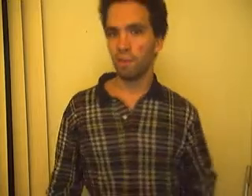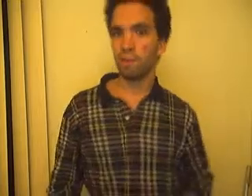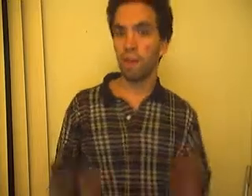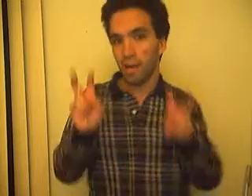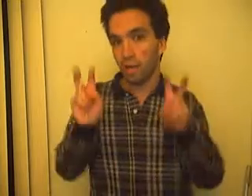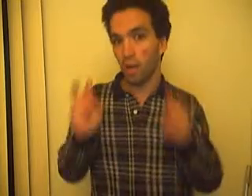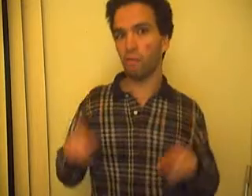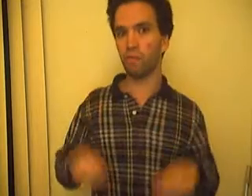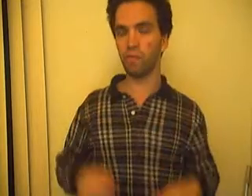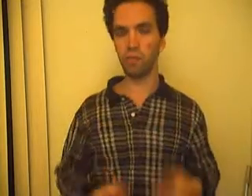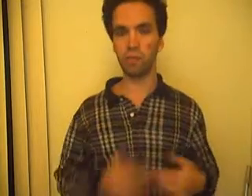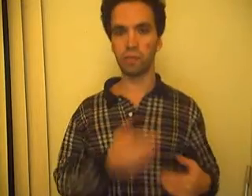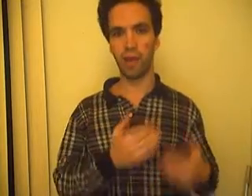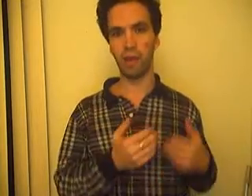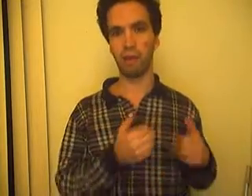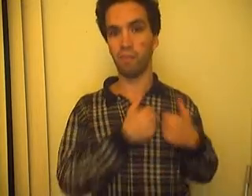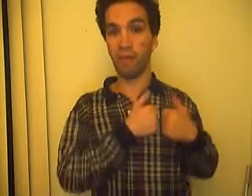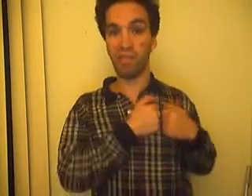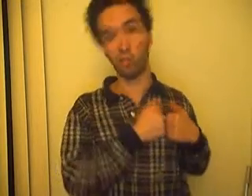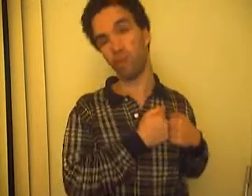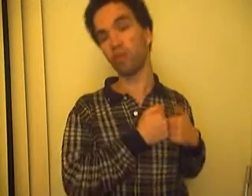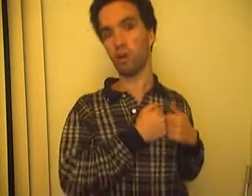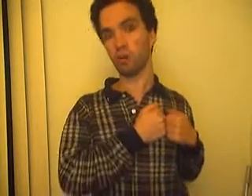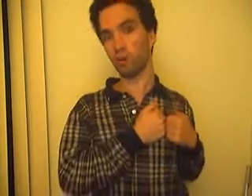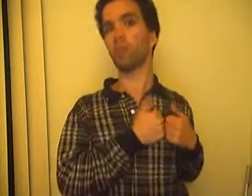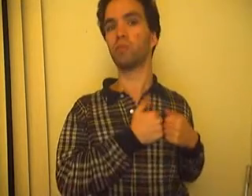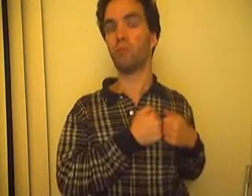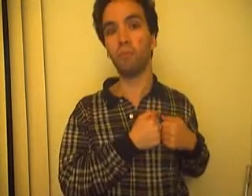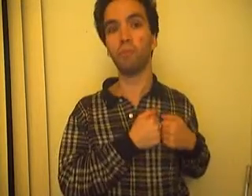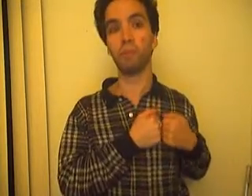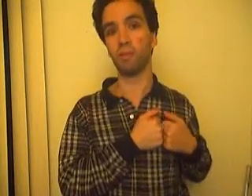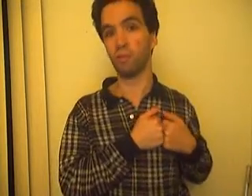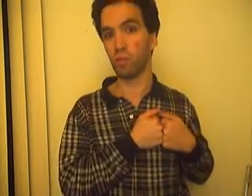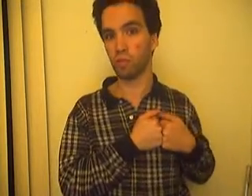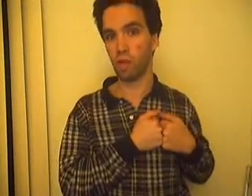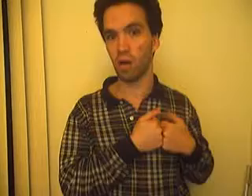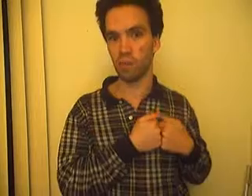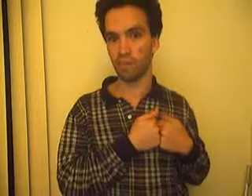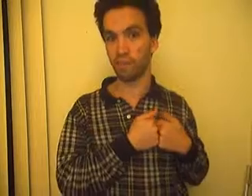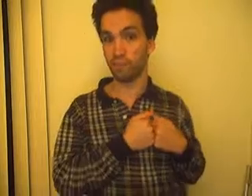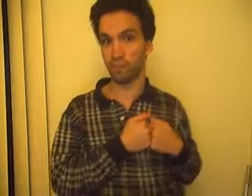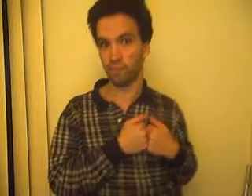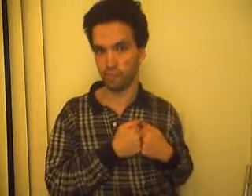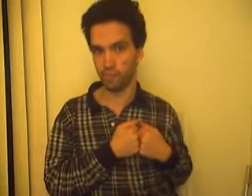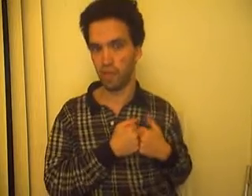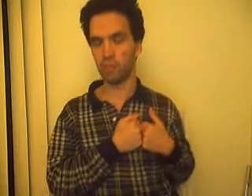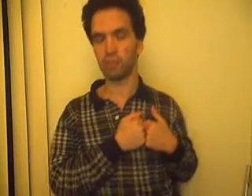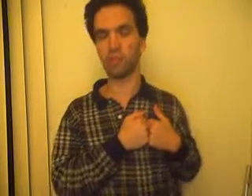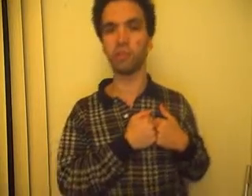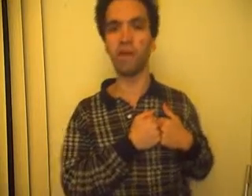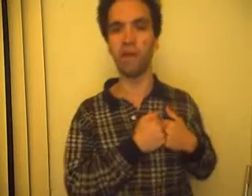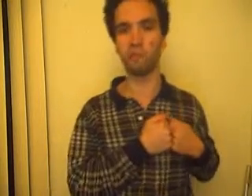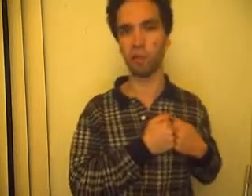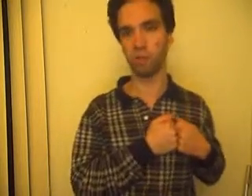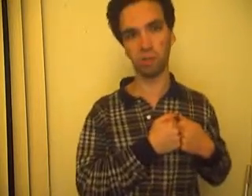My love, you can say my sweetheart is probably the most common, at least in California, which is where I